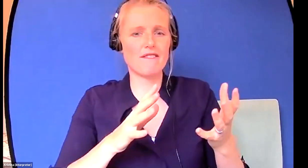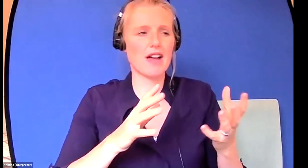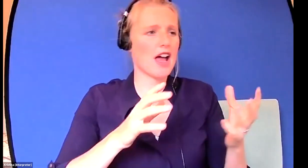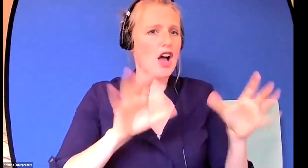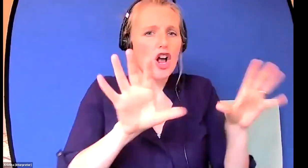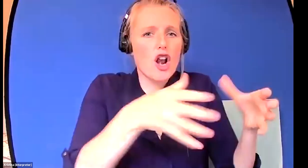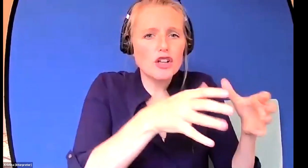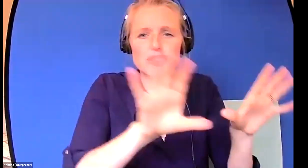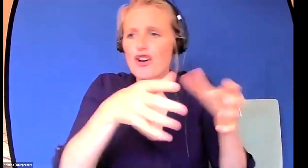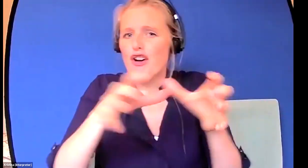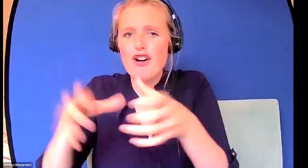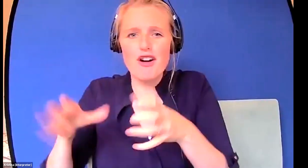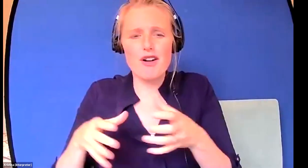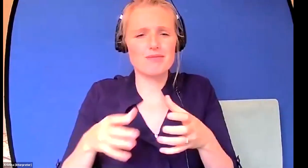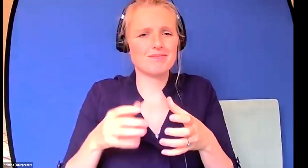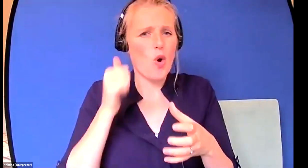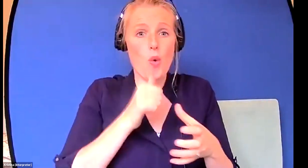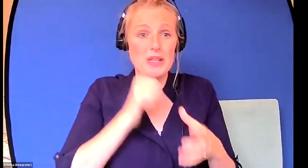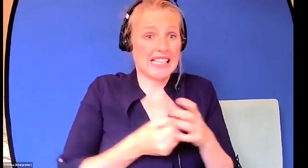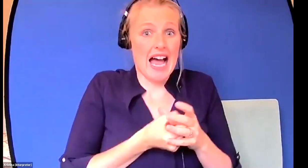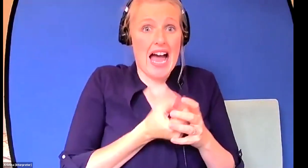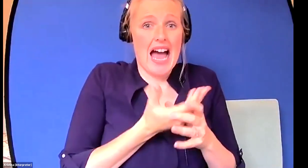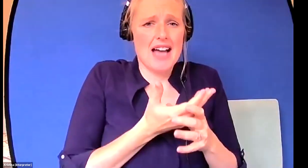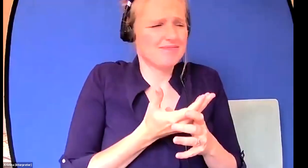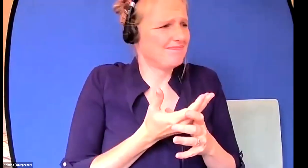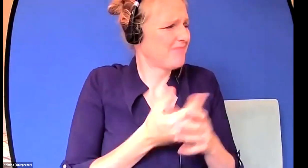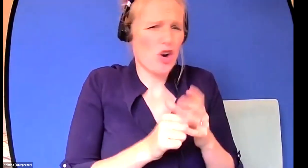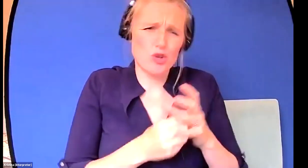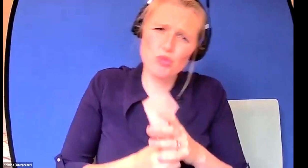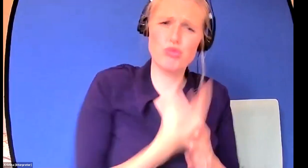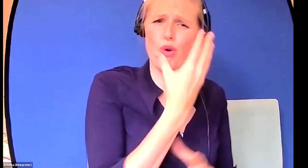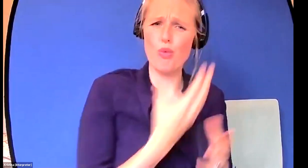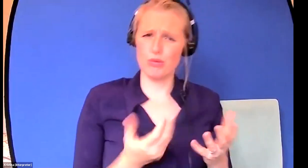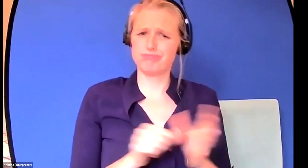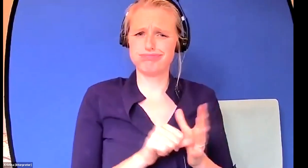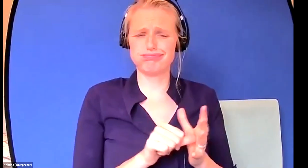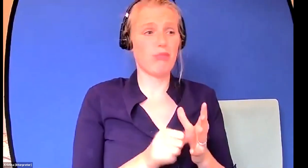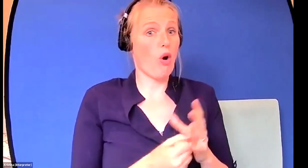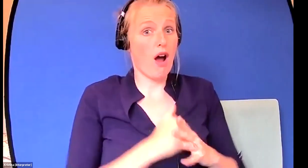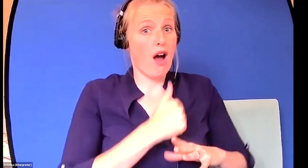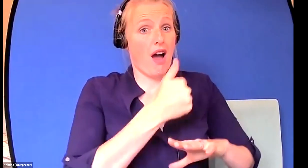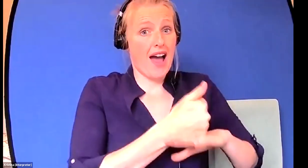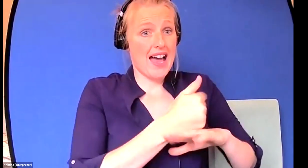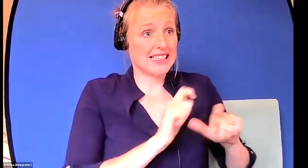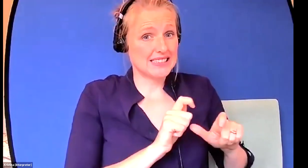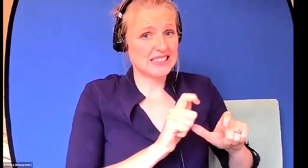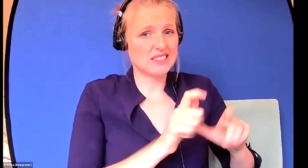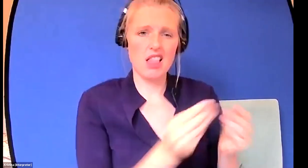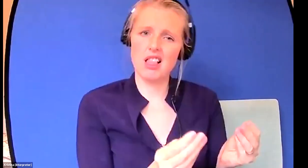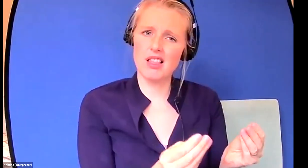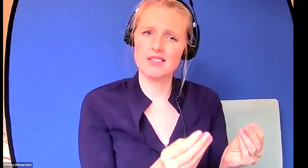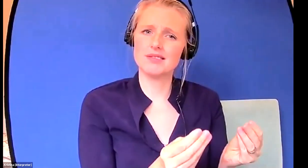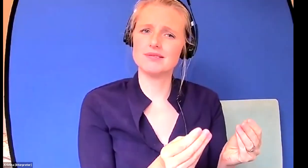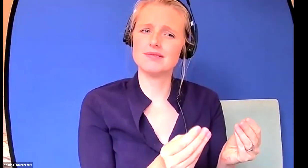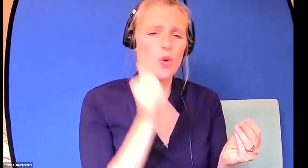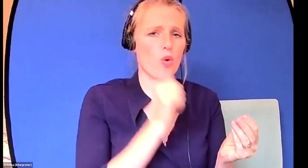ecosystems had always found it difficult to thrive and grow or even sustain, I think, in partnership with